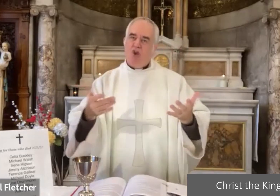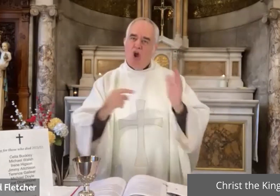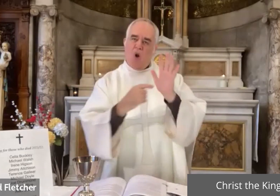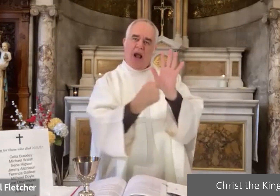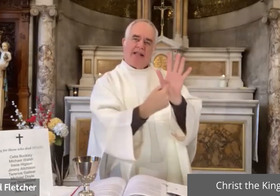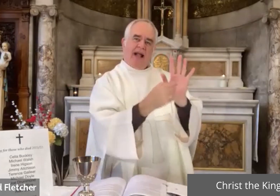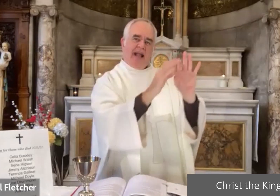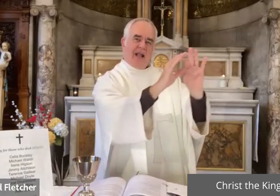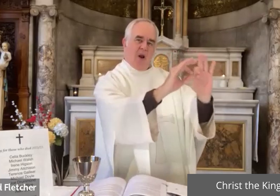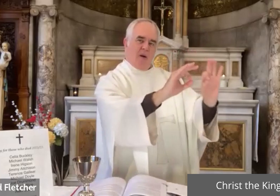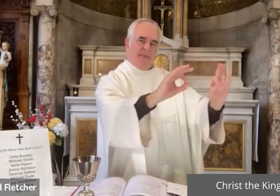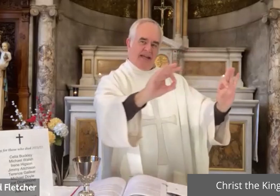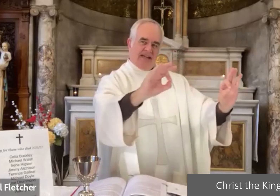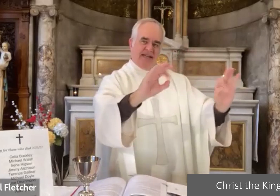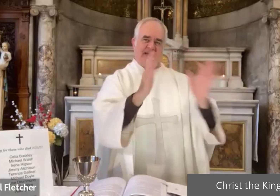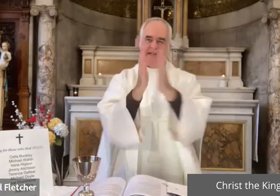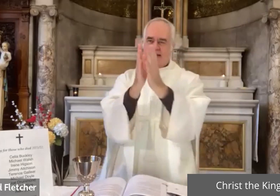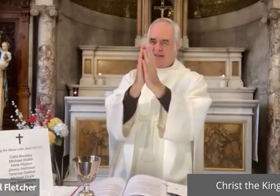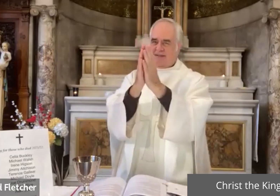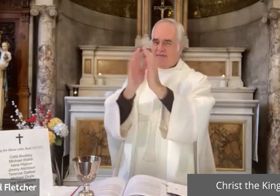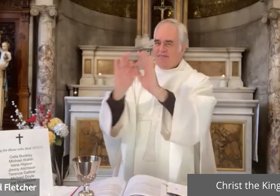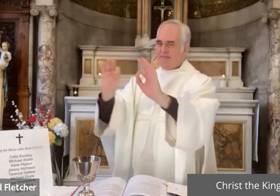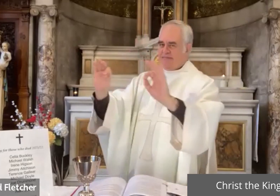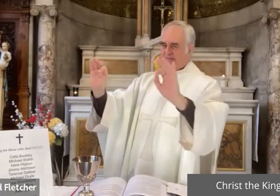Let your thy peace.